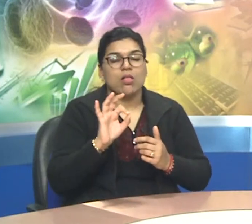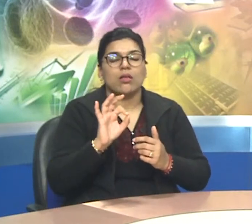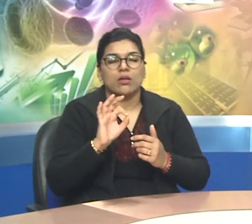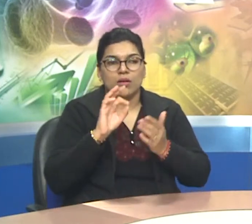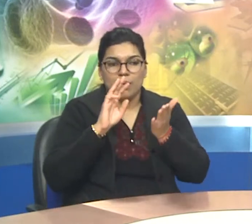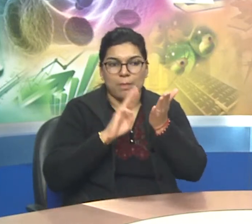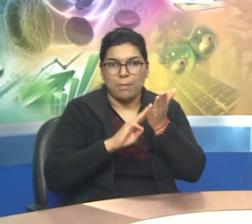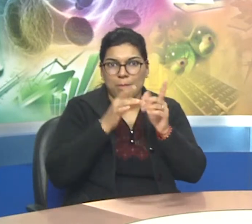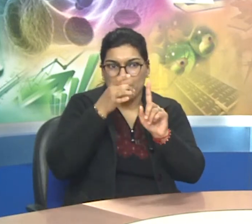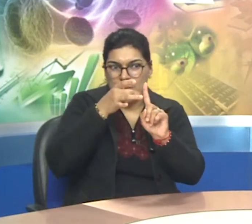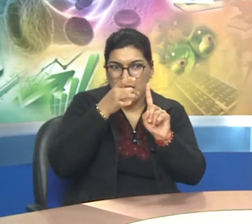Steel.